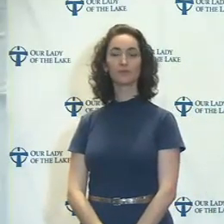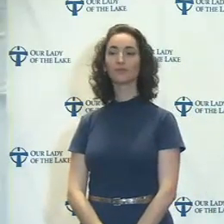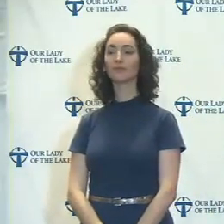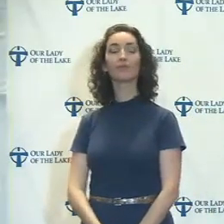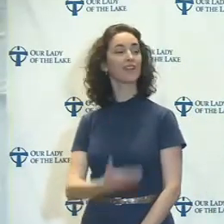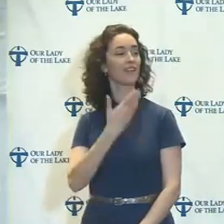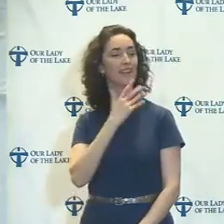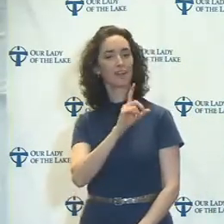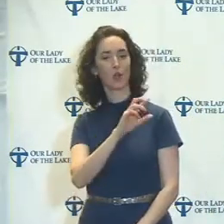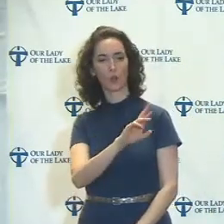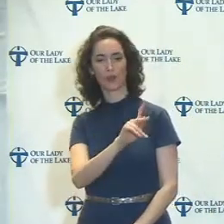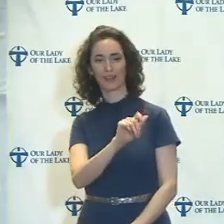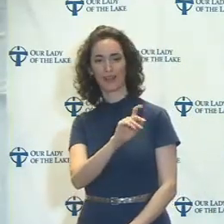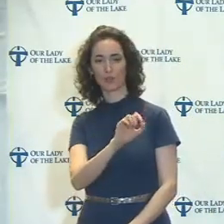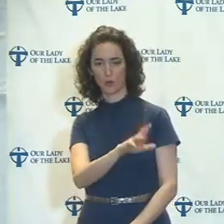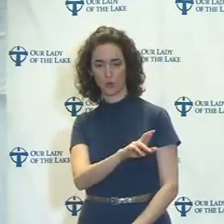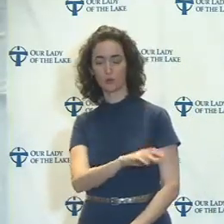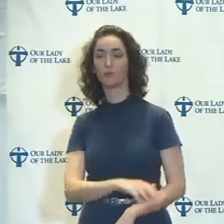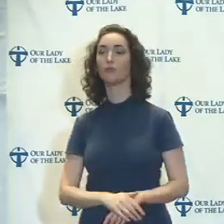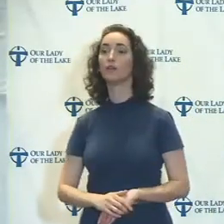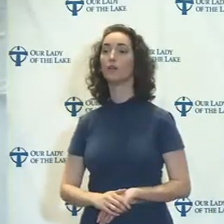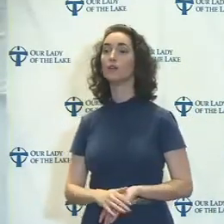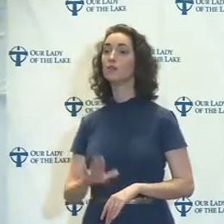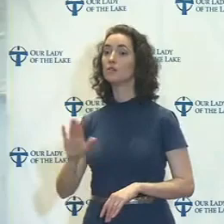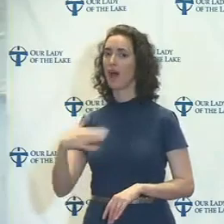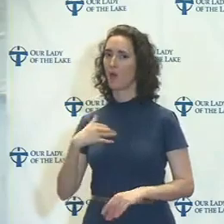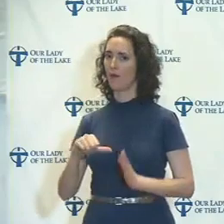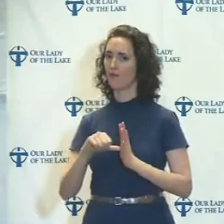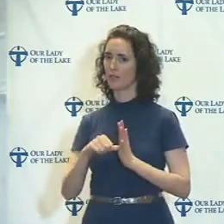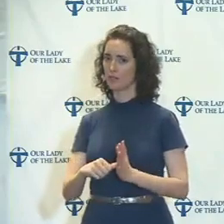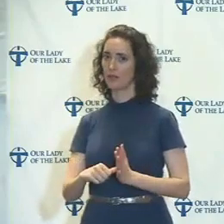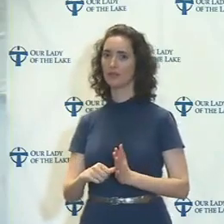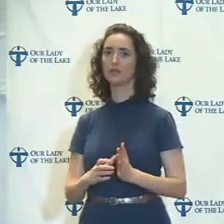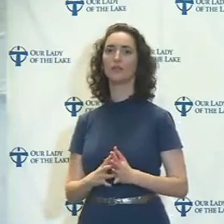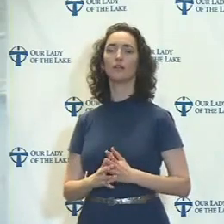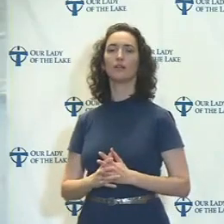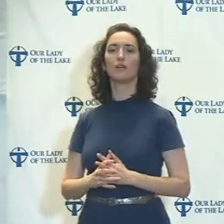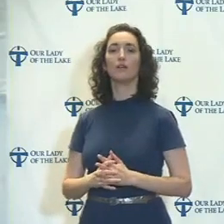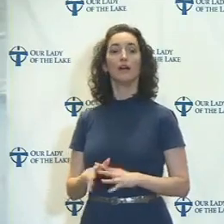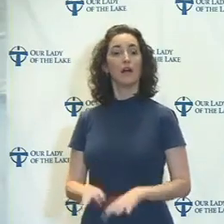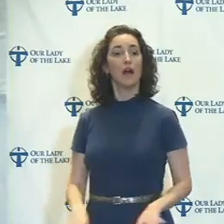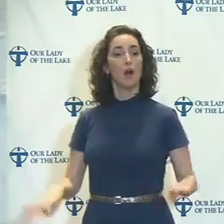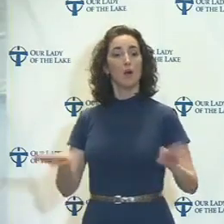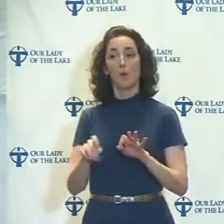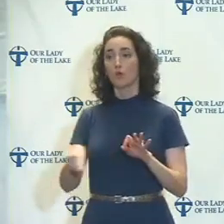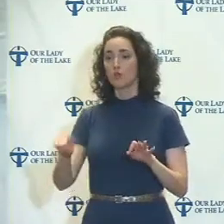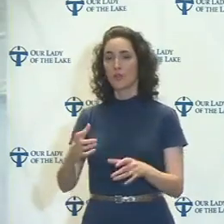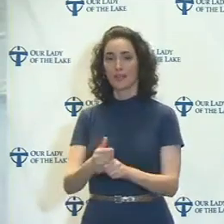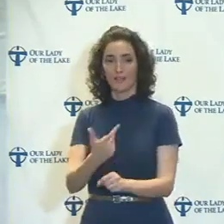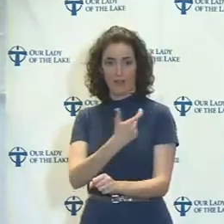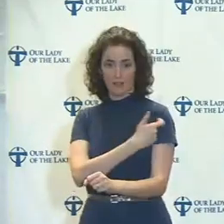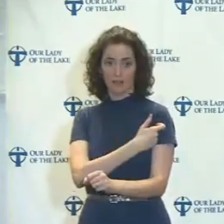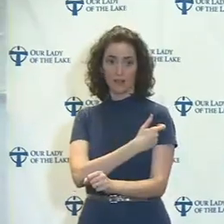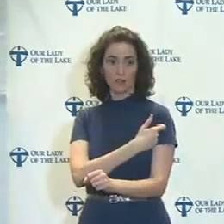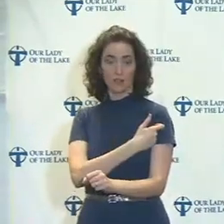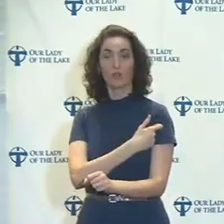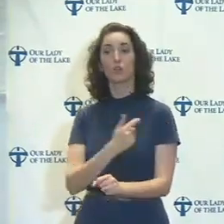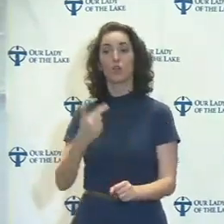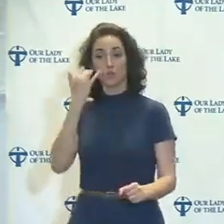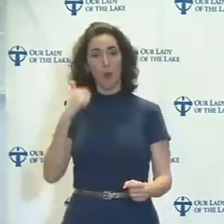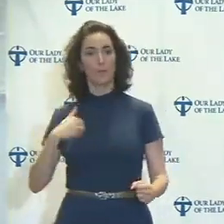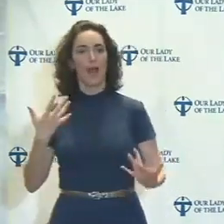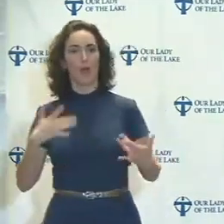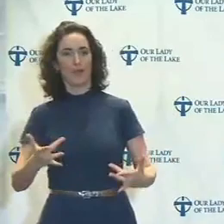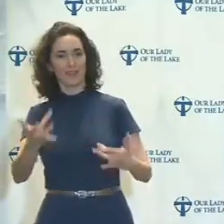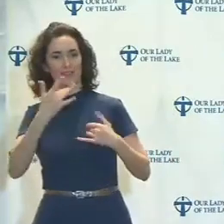Thank you, Dr. Cantor. And to underscore the importance of getting your vaccination, even after you've had COVID, I've